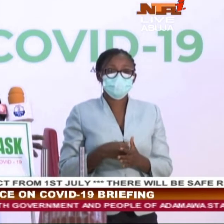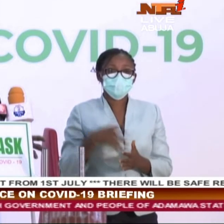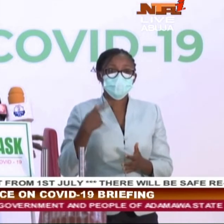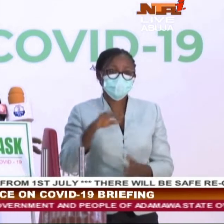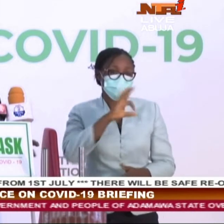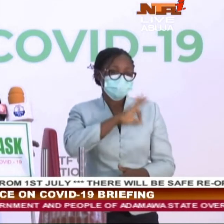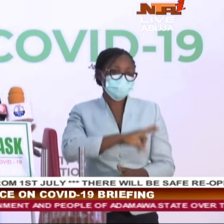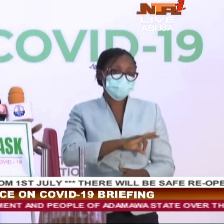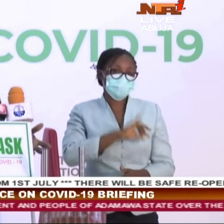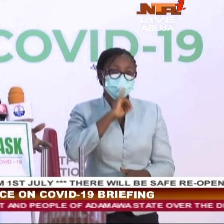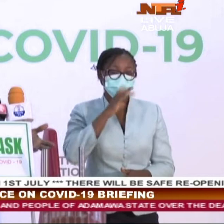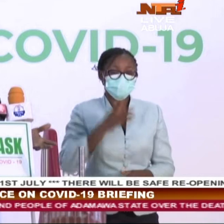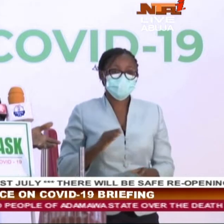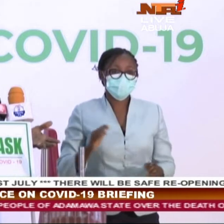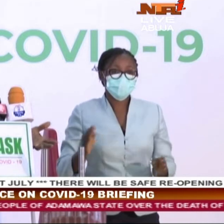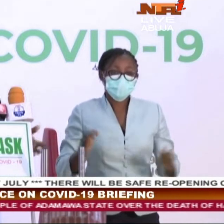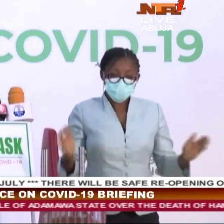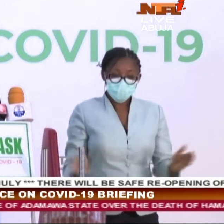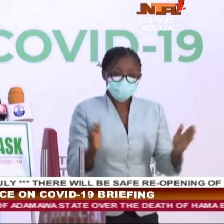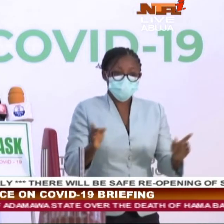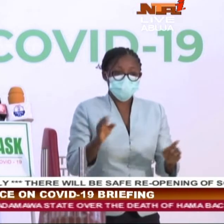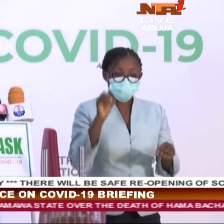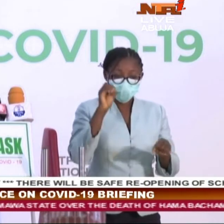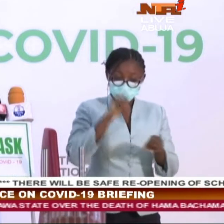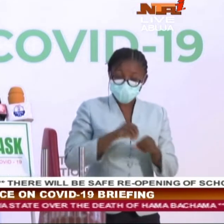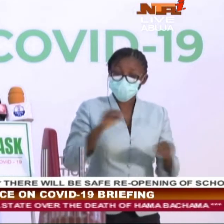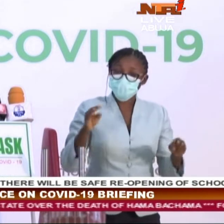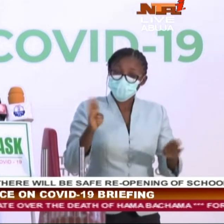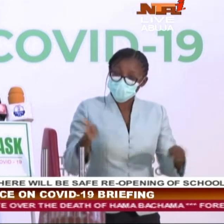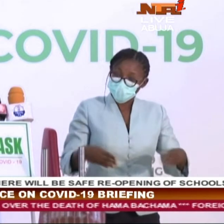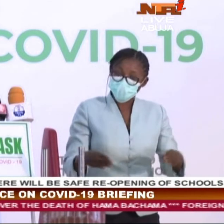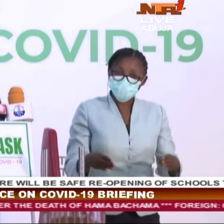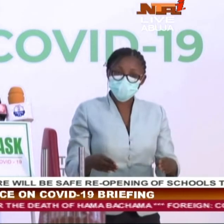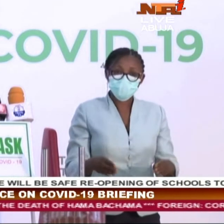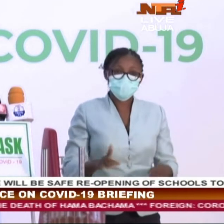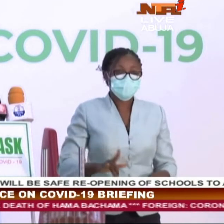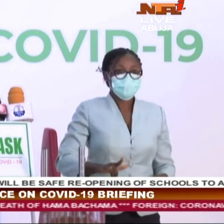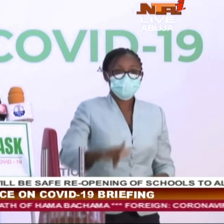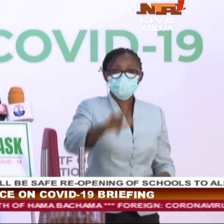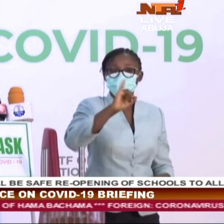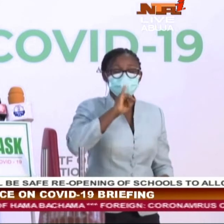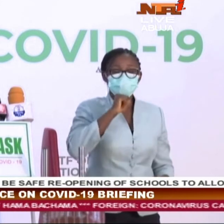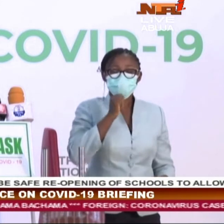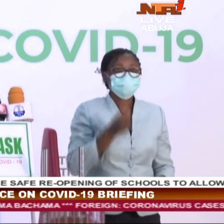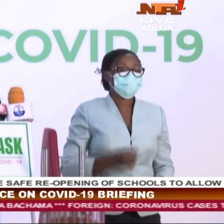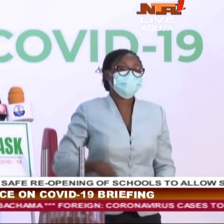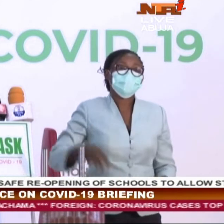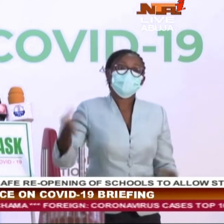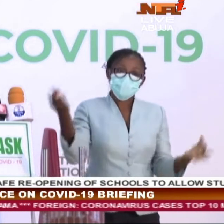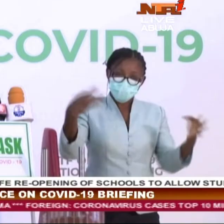Profit is the motivation for going into business, isn't it? Flying is not a social service.